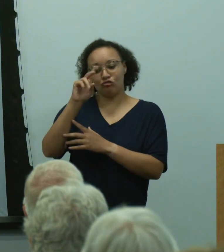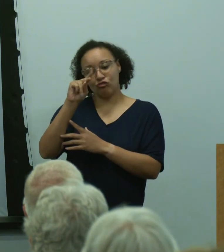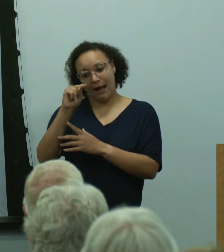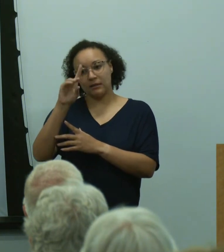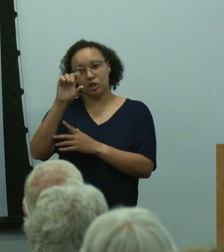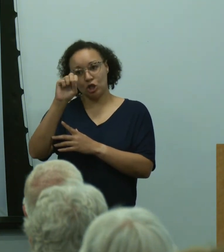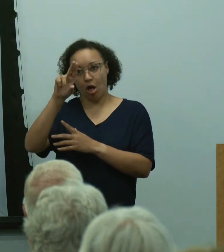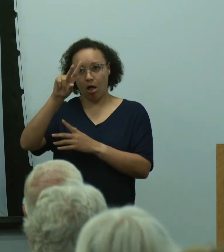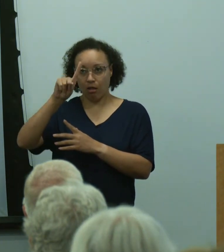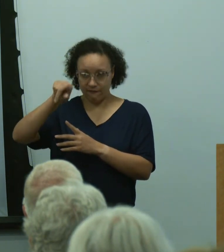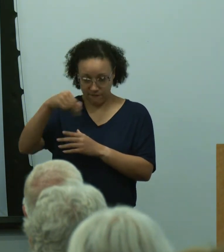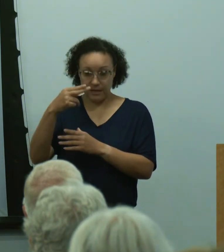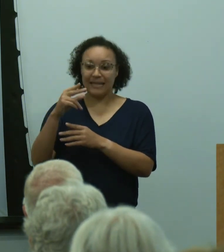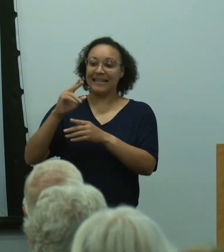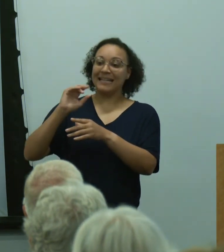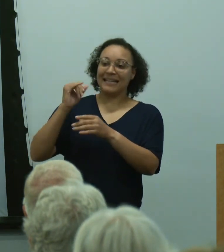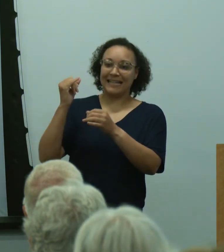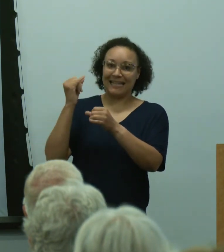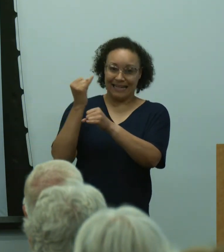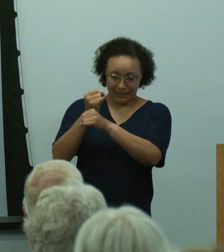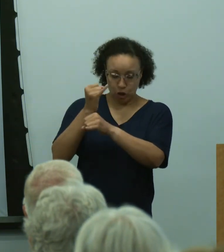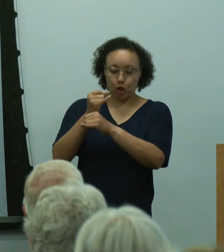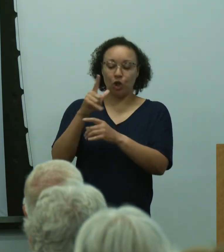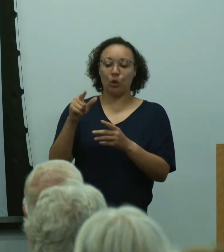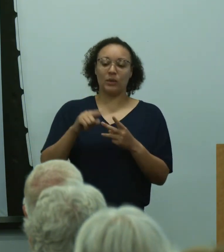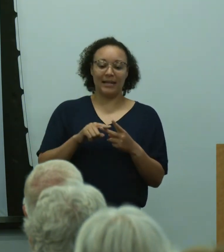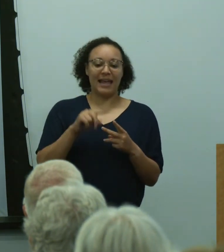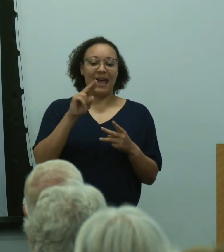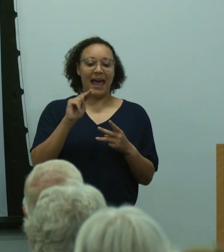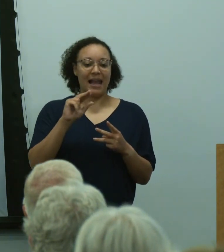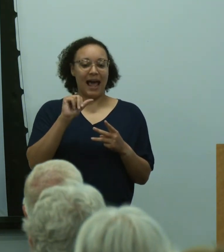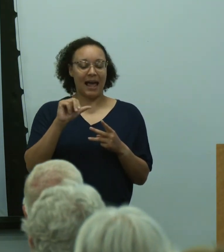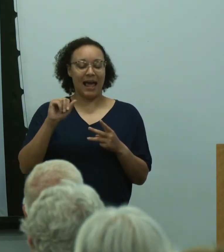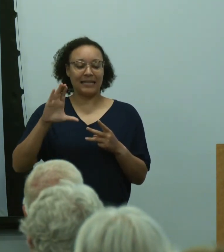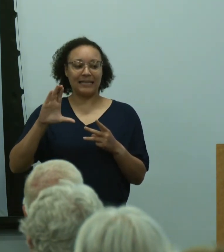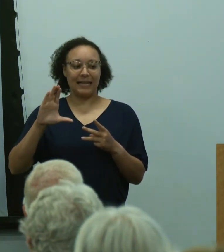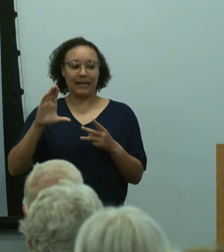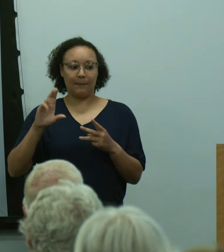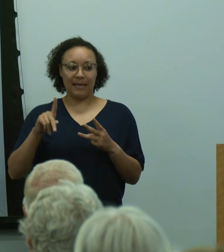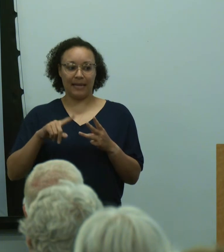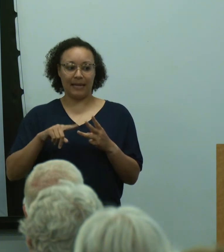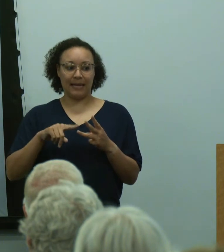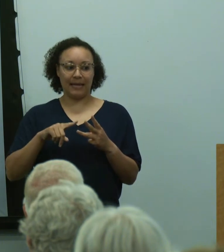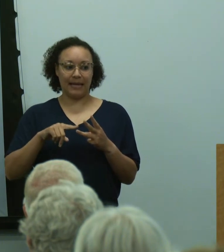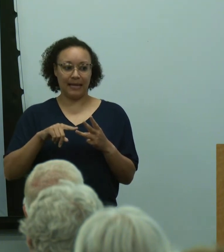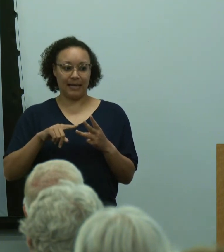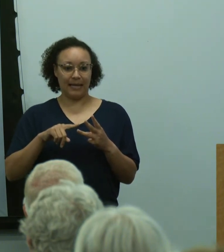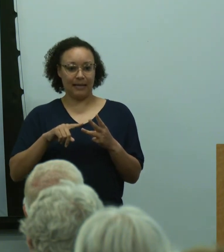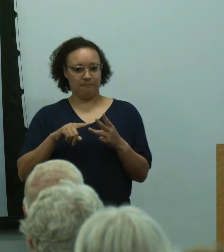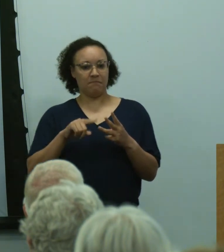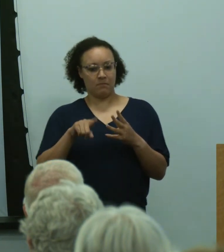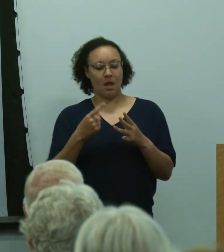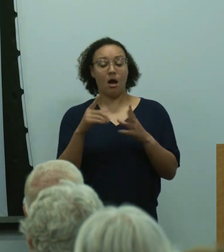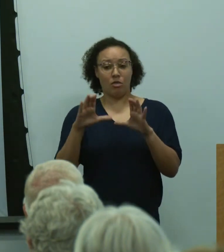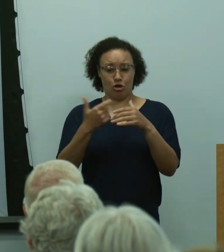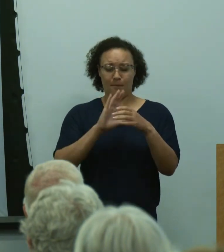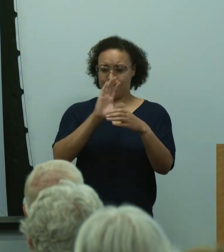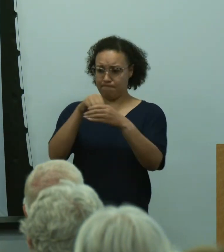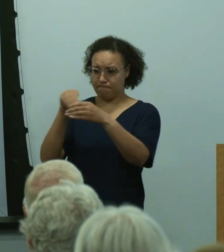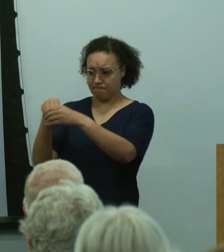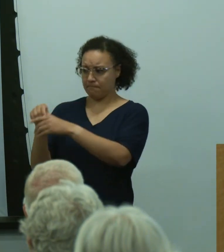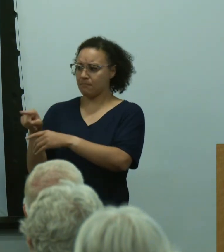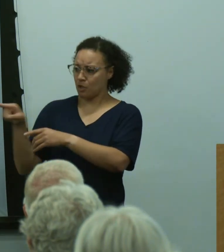NAACP, and the Ohio Organizing Collaborative. Now, using what Catherine talked about, Dennis talked about, the